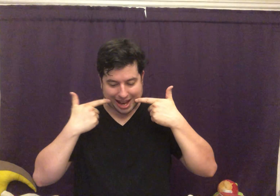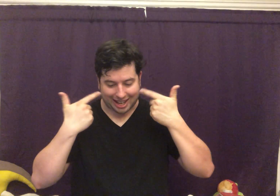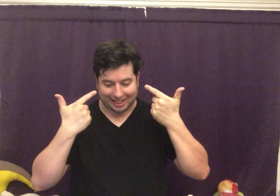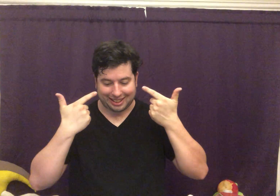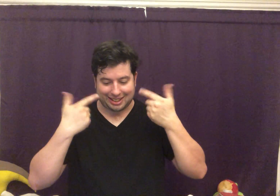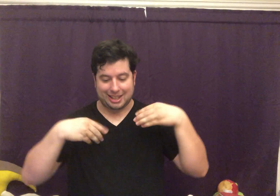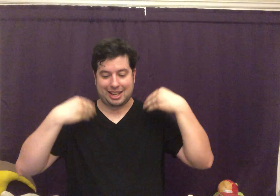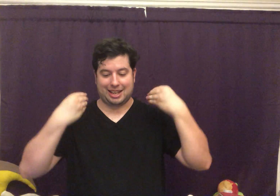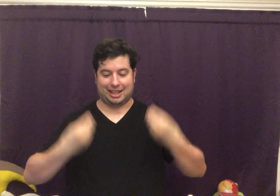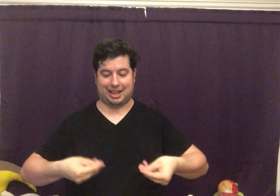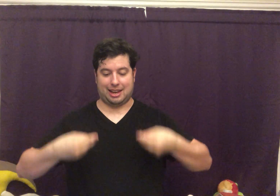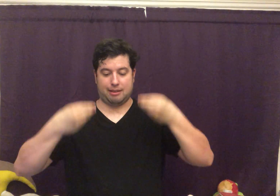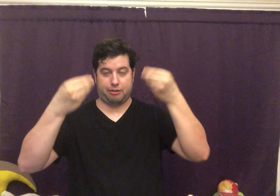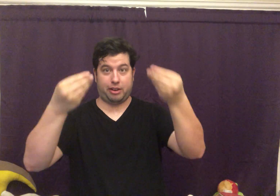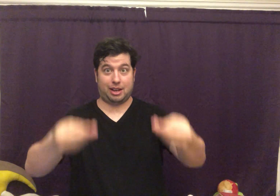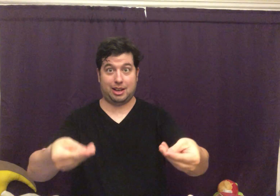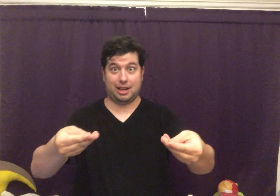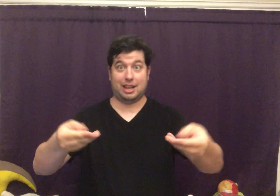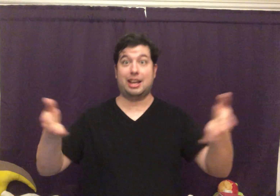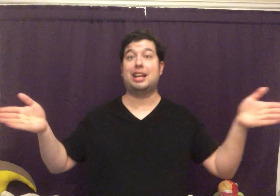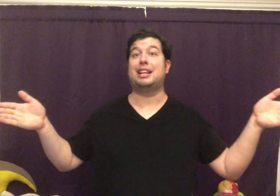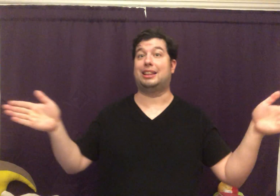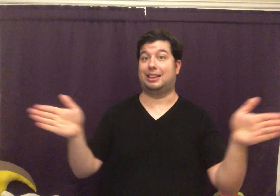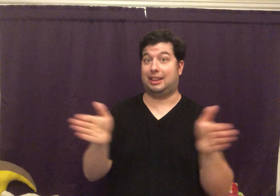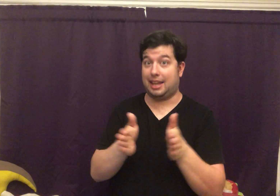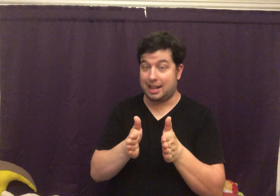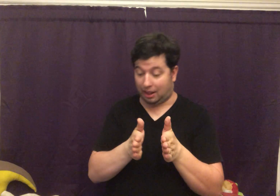smile, give, little,